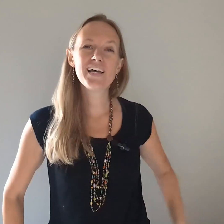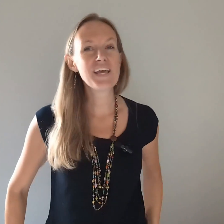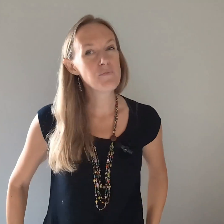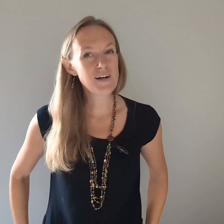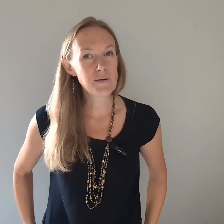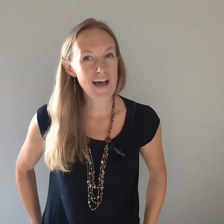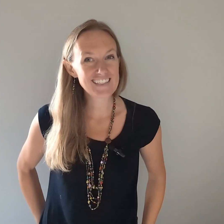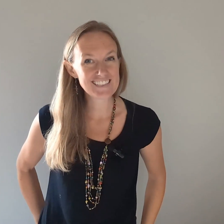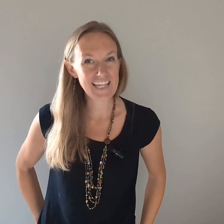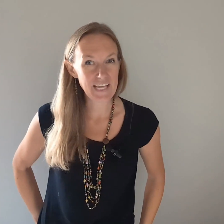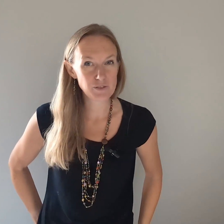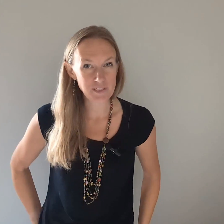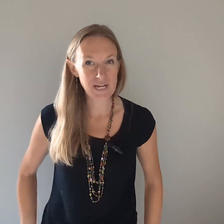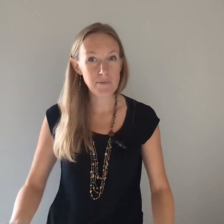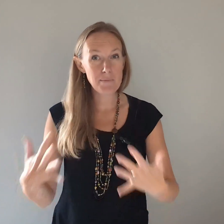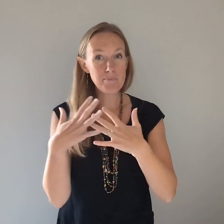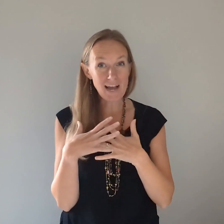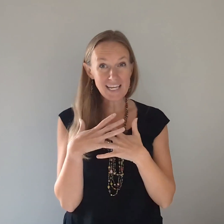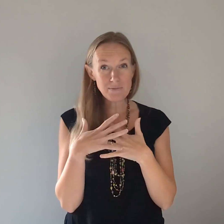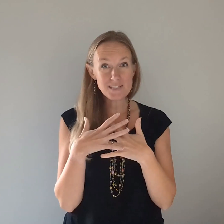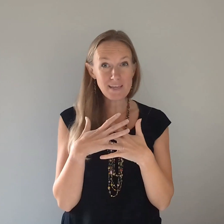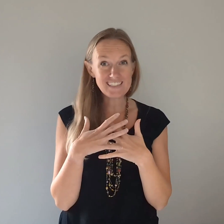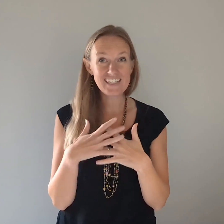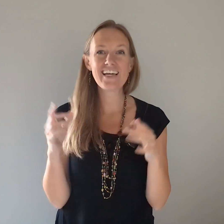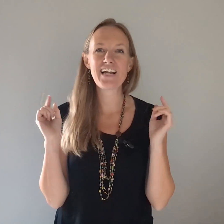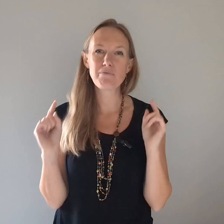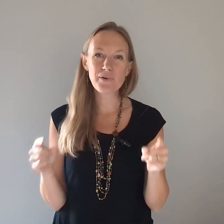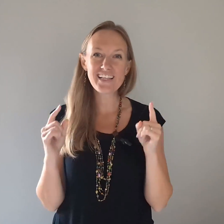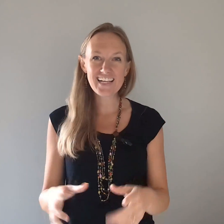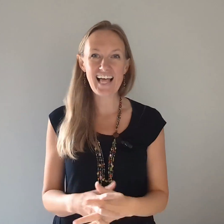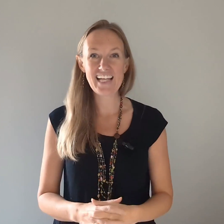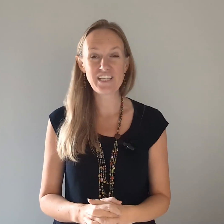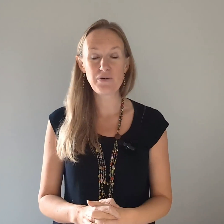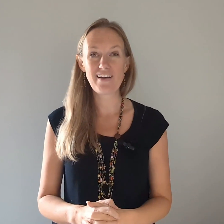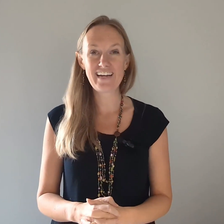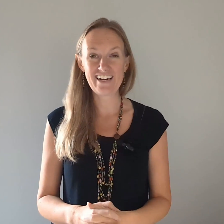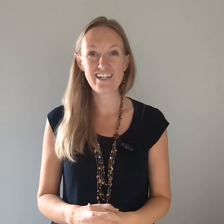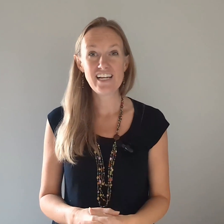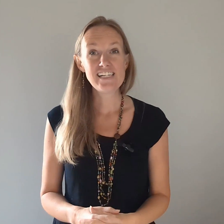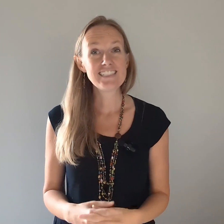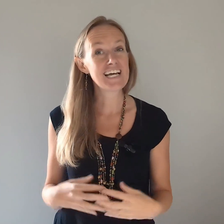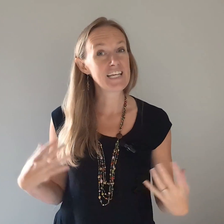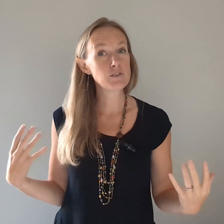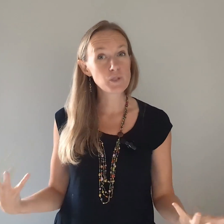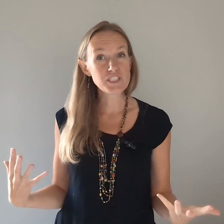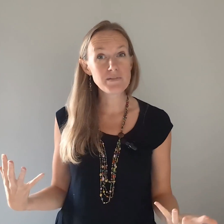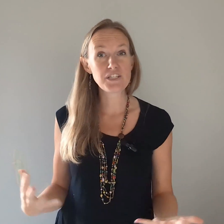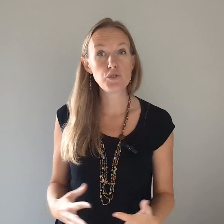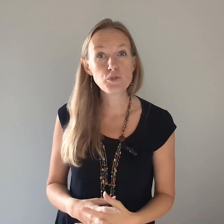everyone, and welcome back to Sign Language Worship. My name is Mandy, and I'm really glad that you are here. Sign Language Worship is a